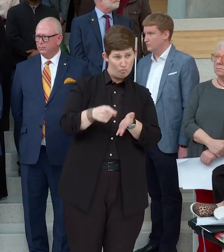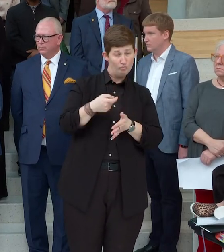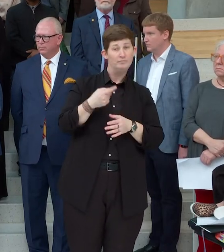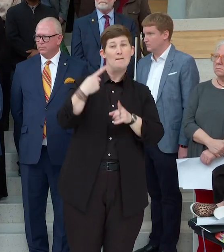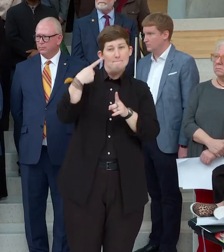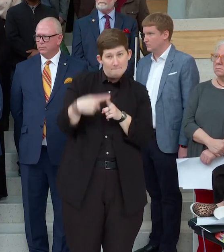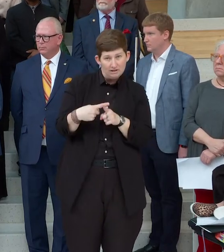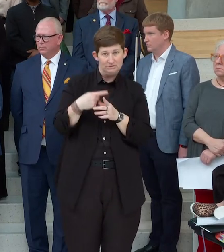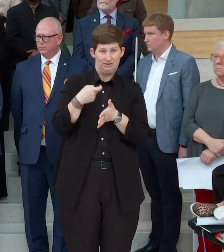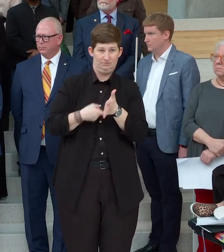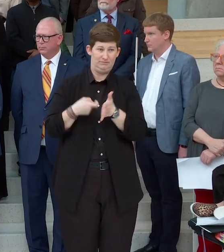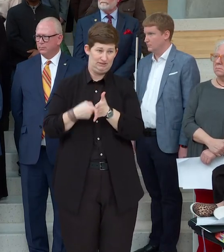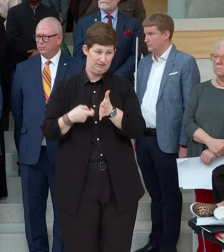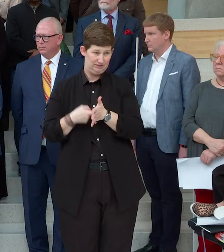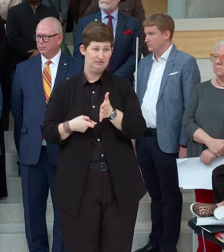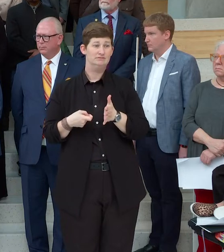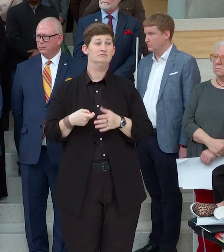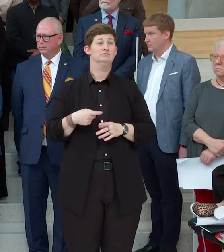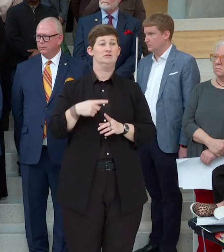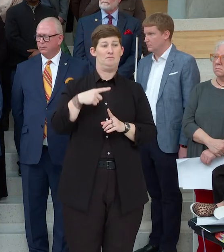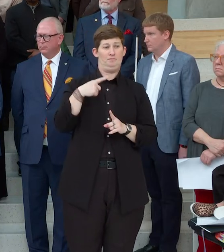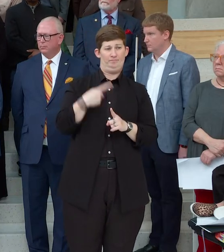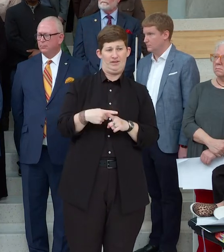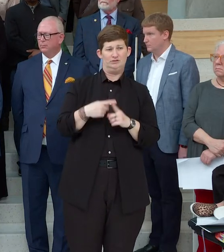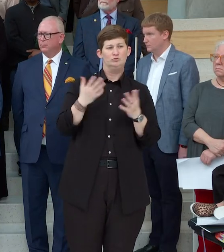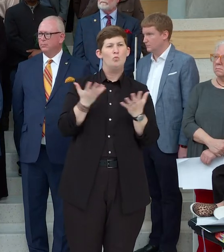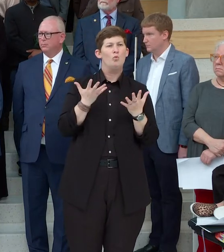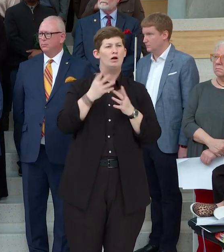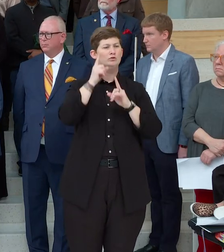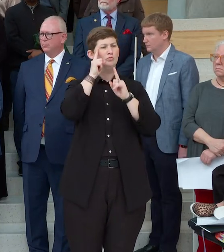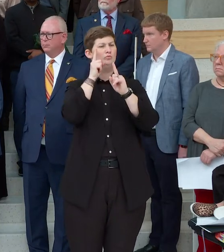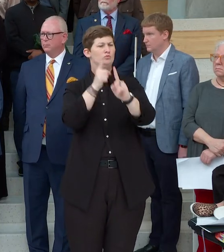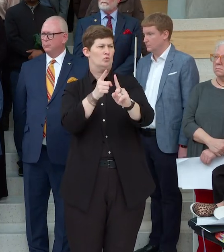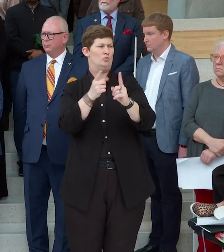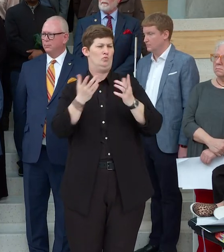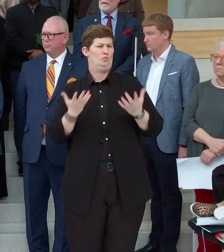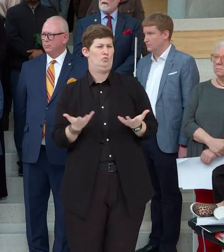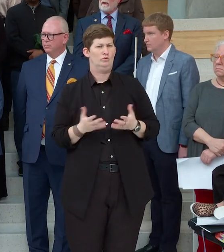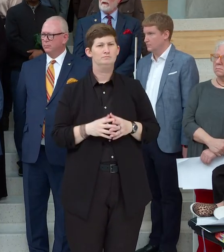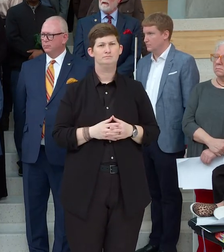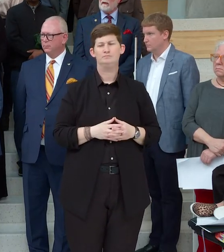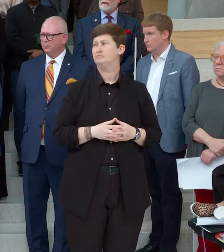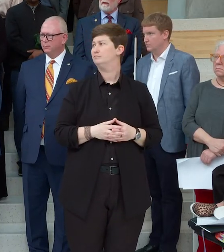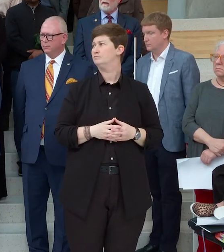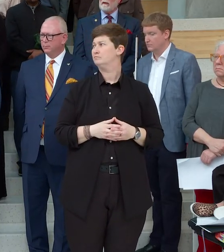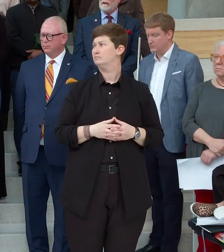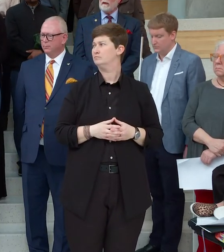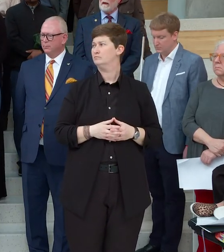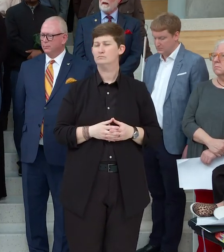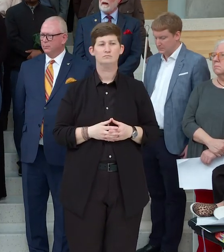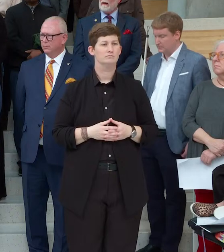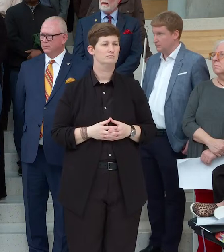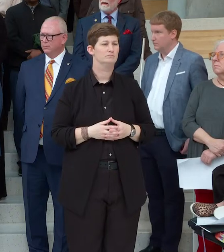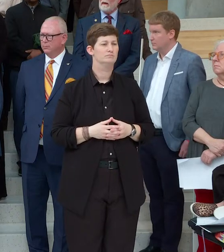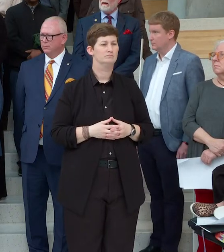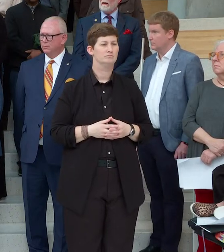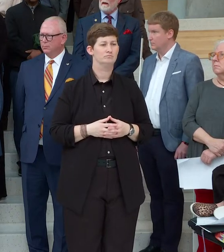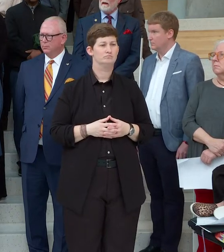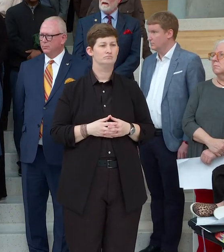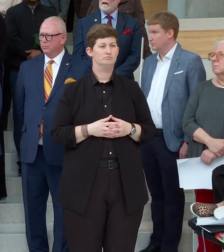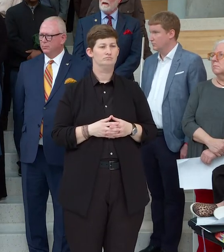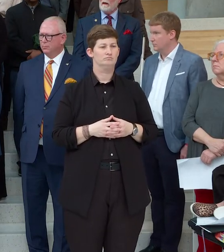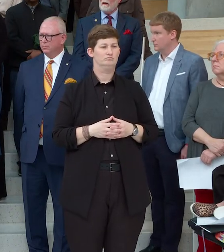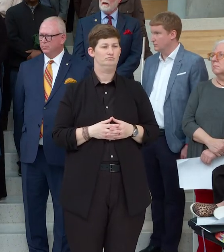to consider the precedent that's being set here, which should not go overlooked entirely. And I'll just ask the rhetorical question